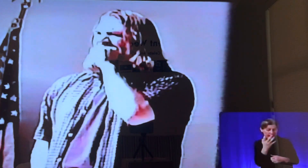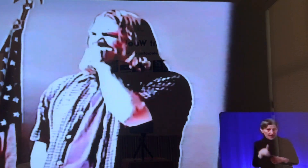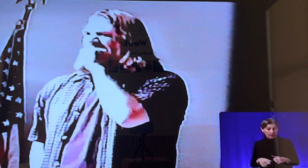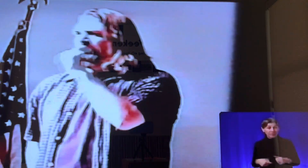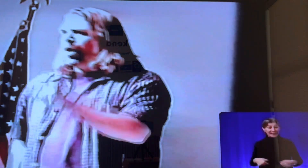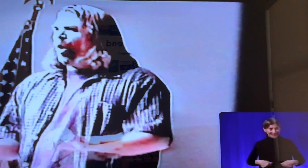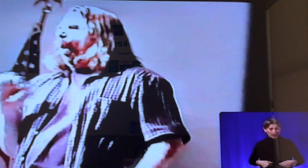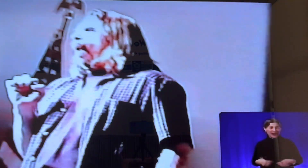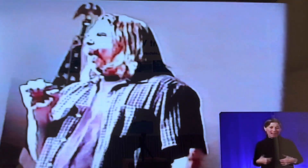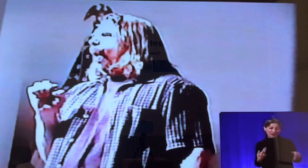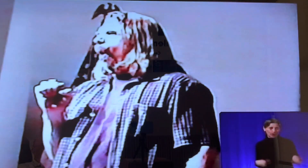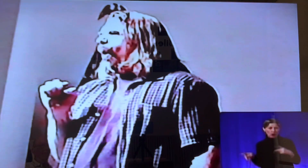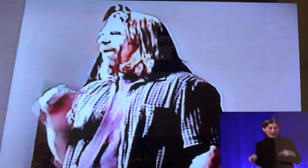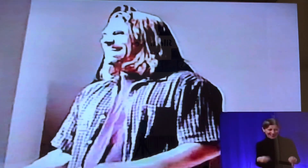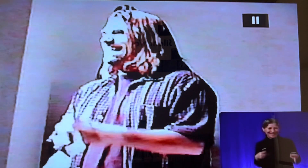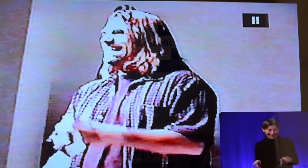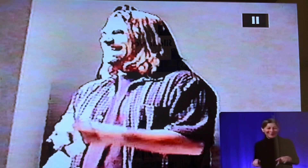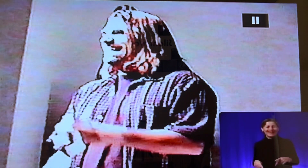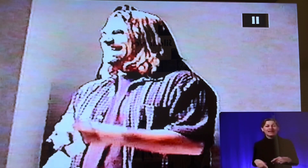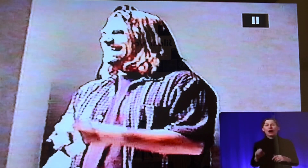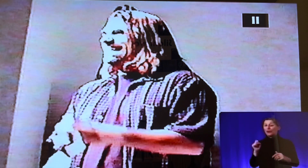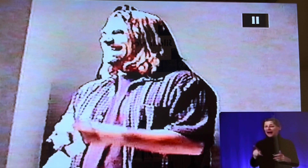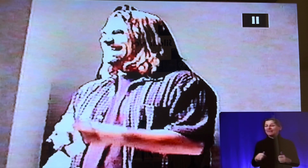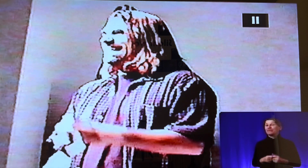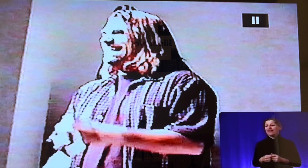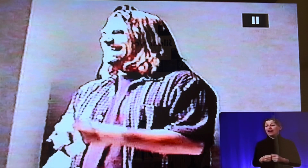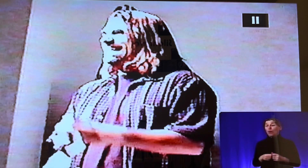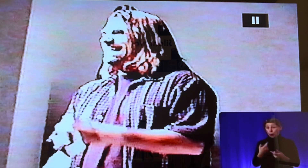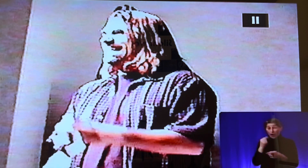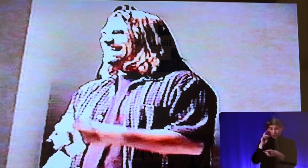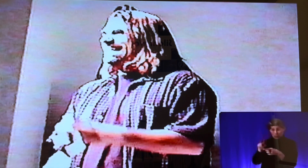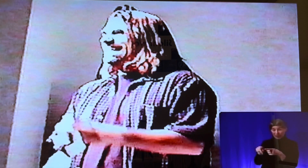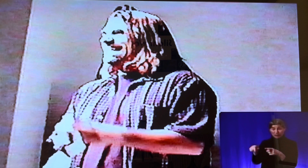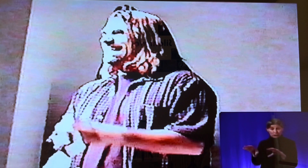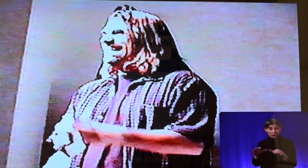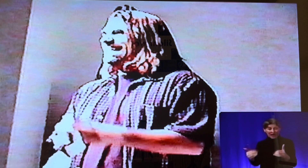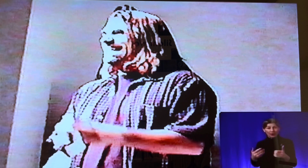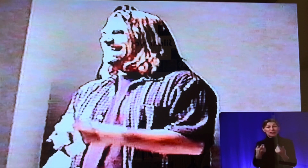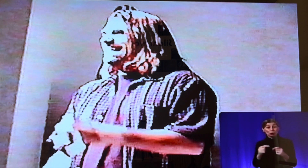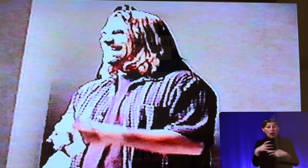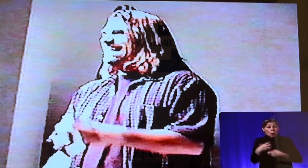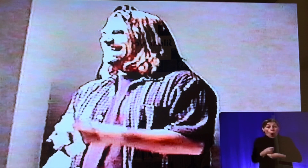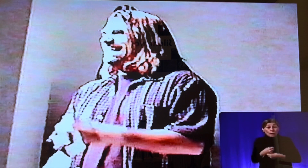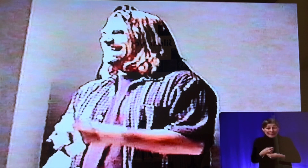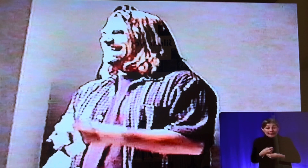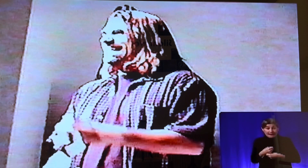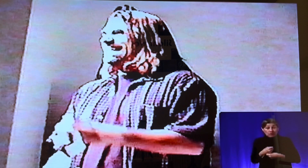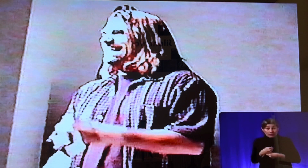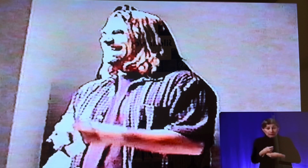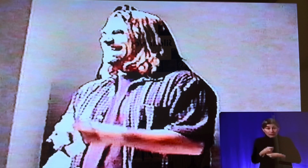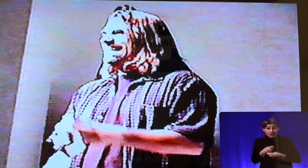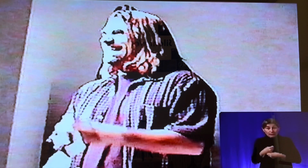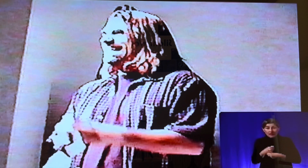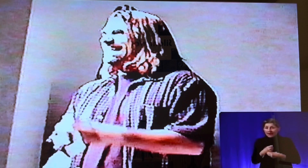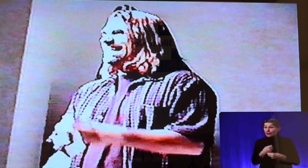party. Okay, so the thing you're seeing him do now, he's trying to hold it all in. There's a whole lot of ways you could say